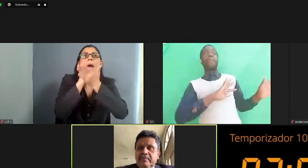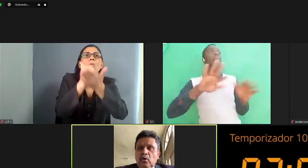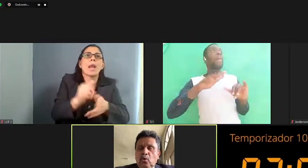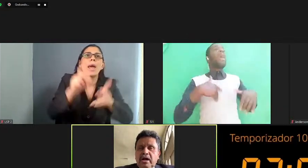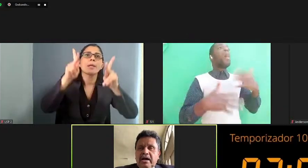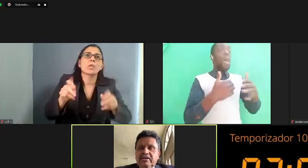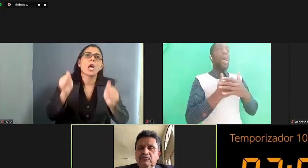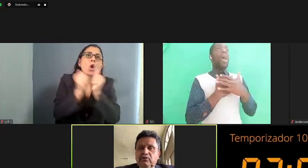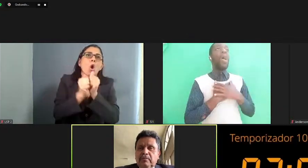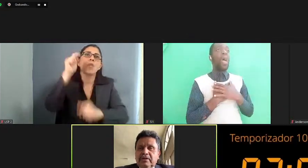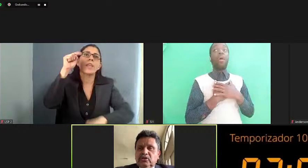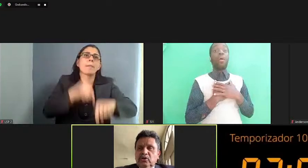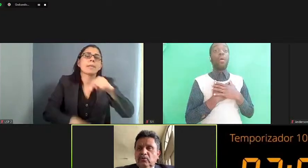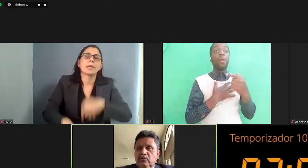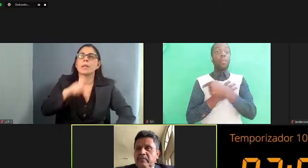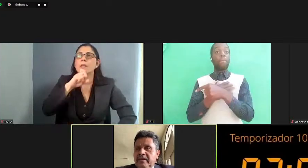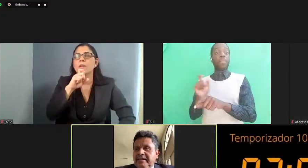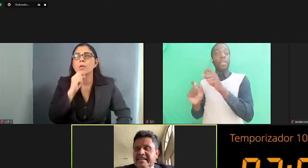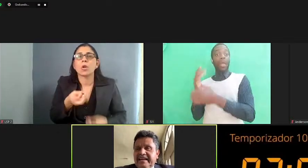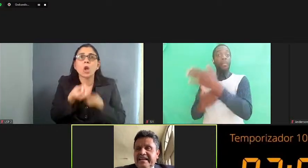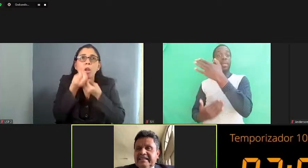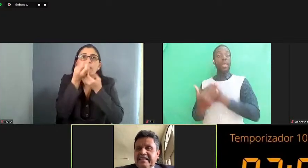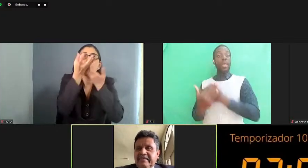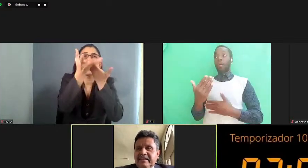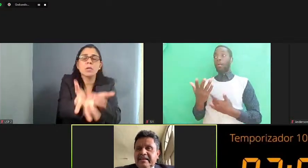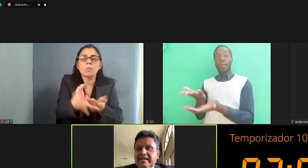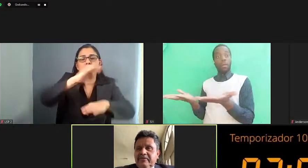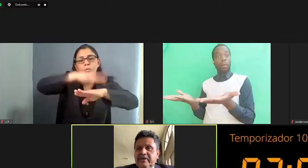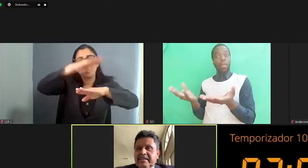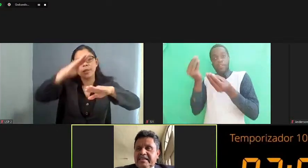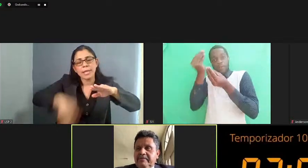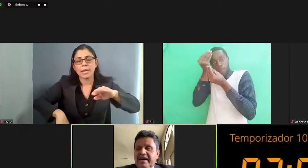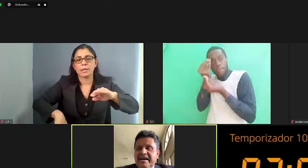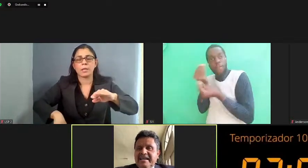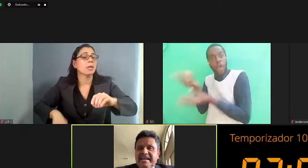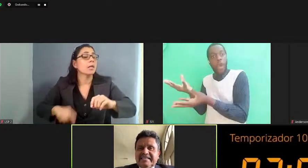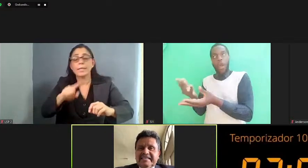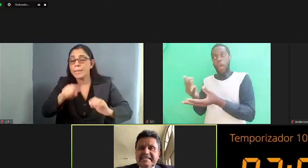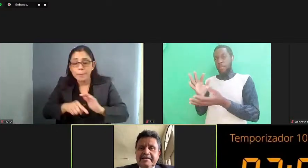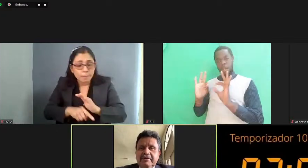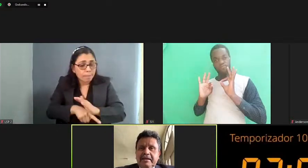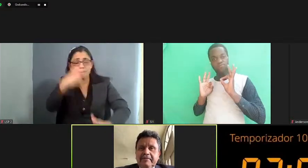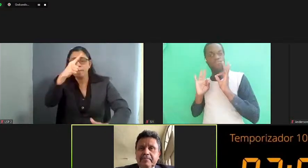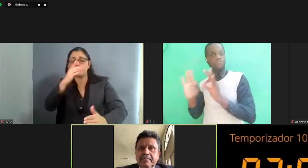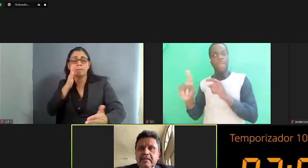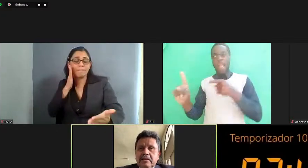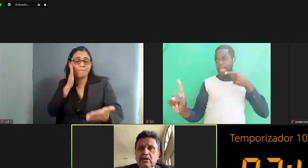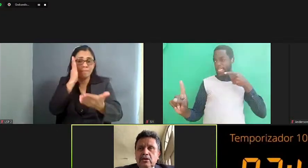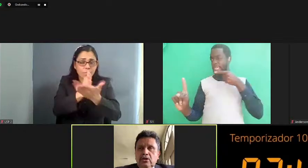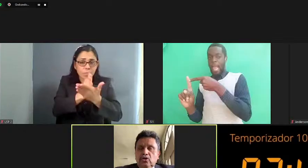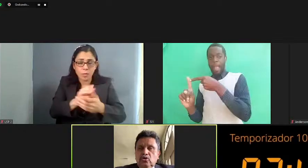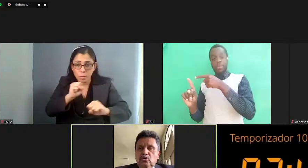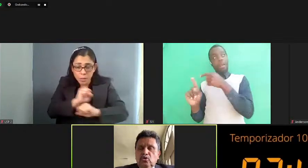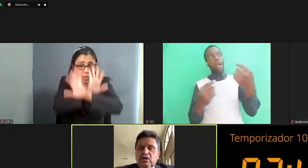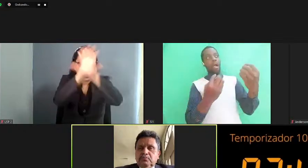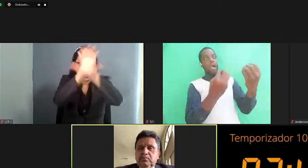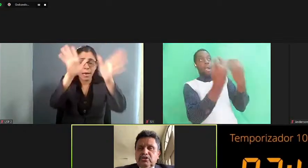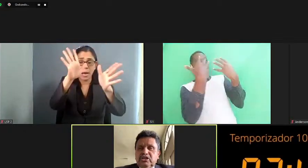persons that get direct effective and accessible